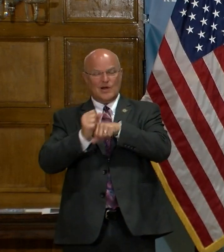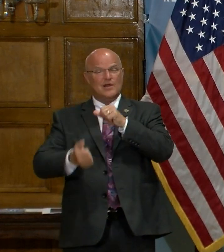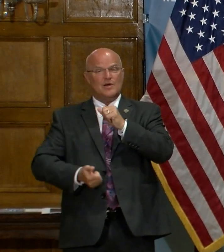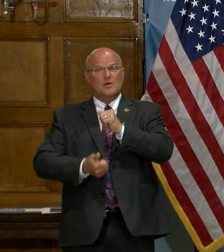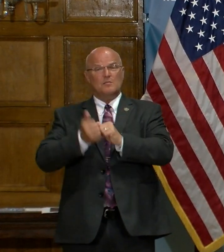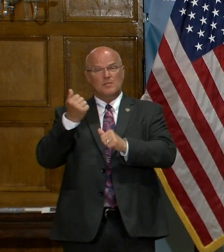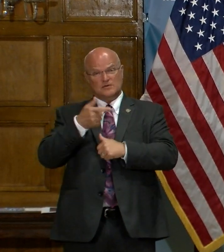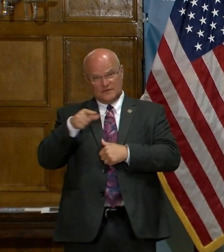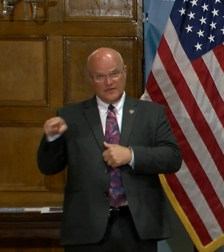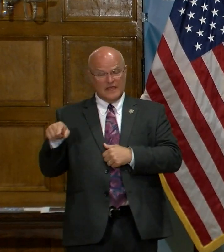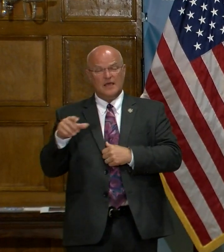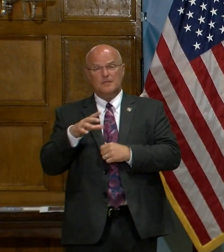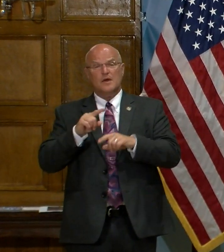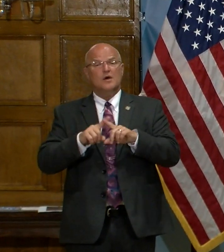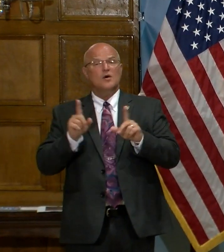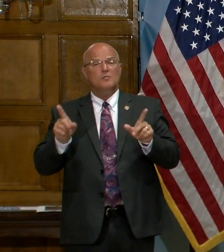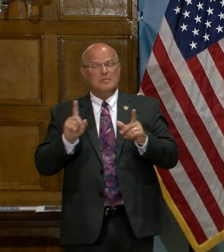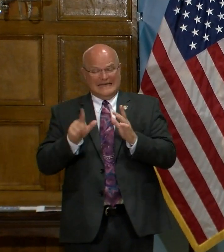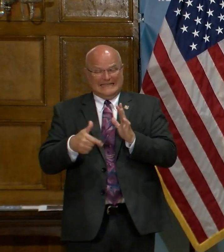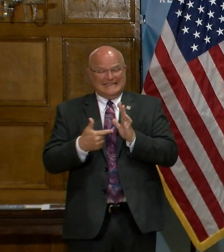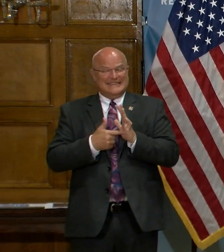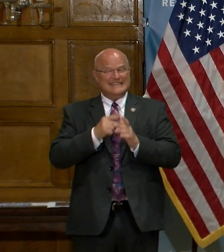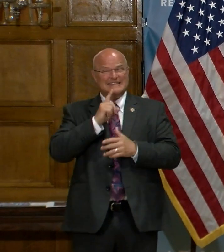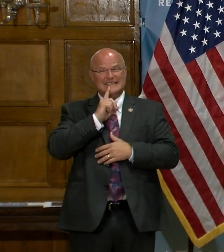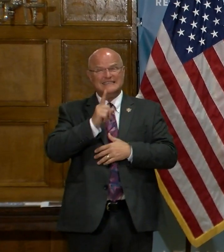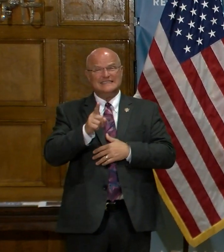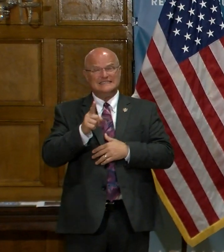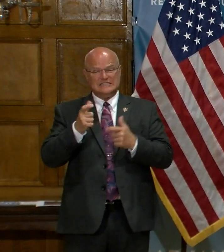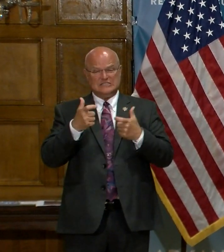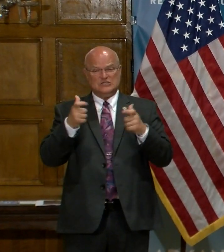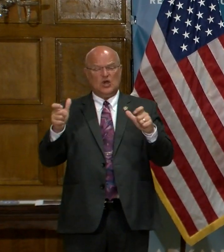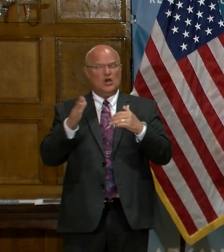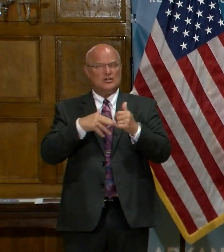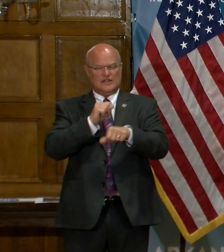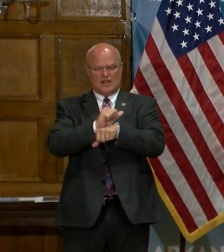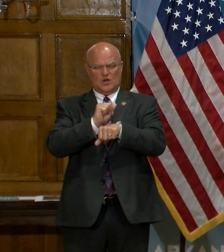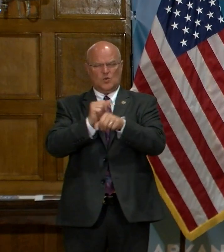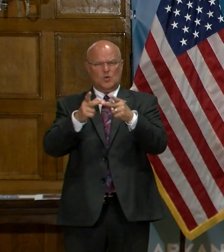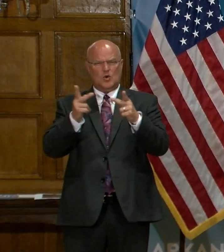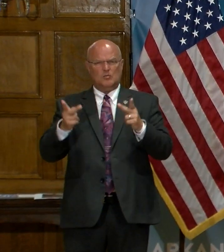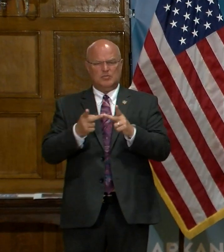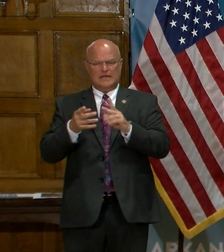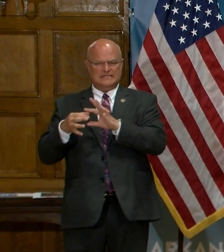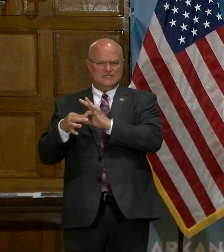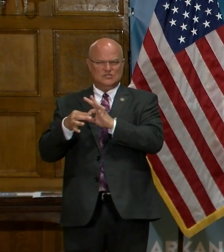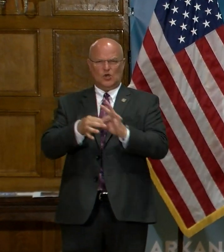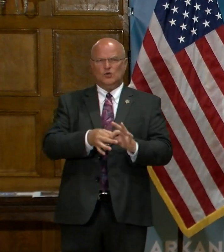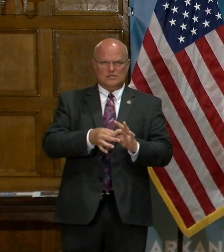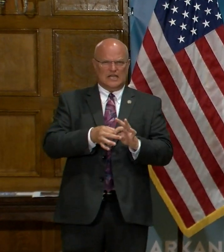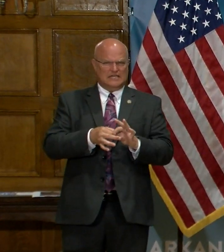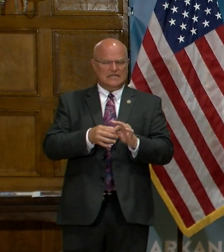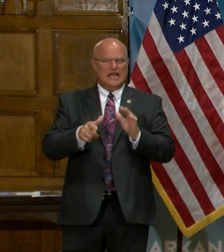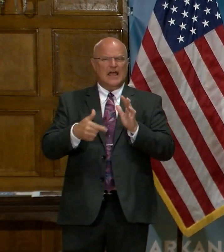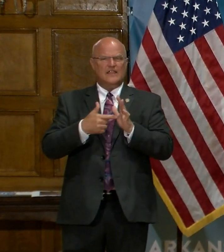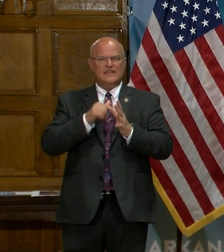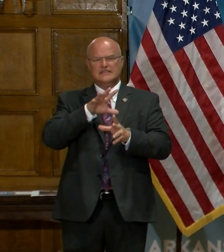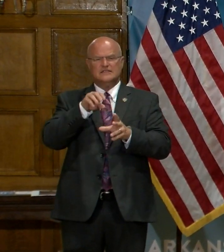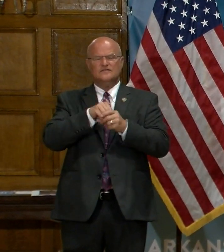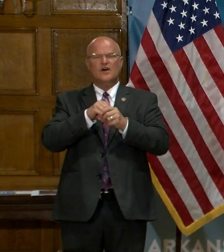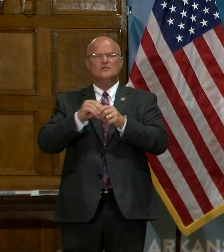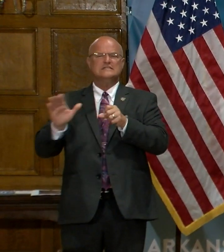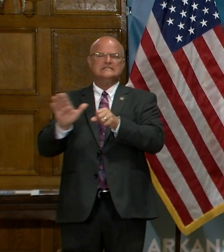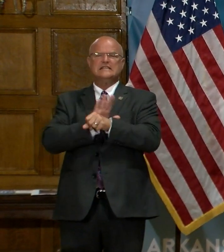most of them. But this is larger than a workplace-associated outbreak. This involves